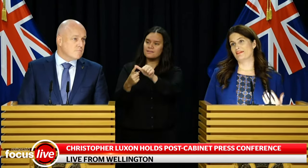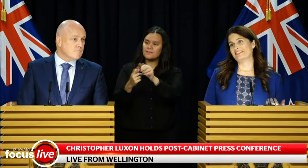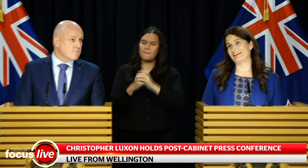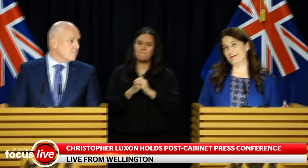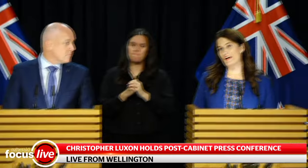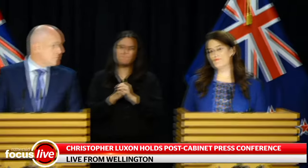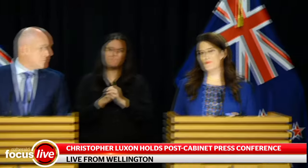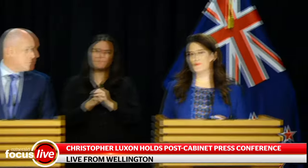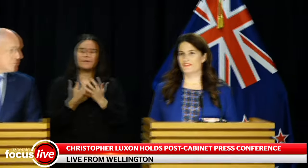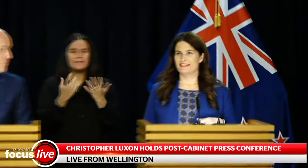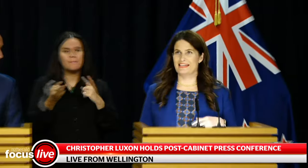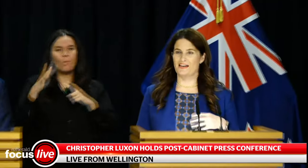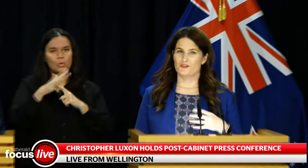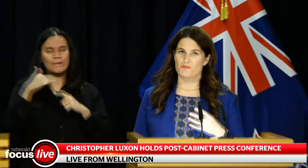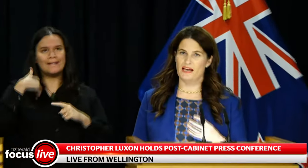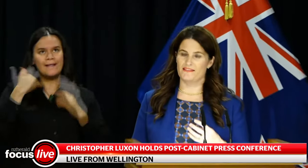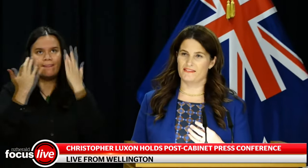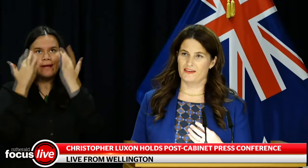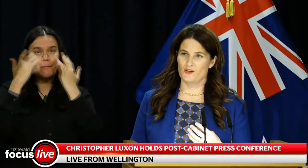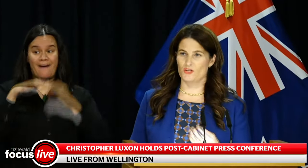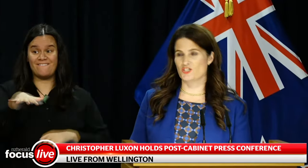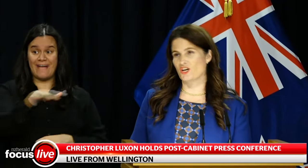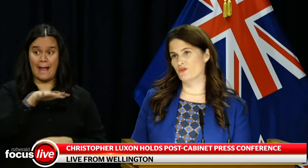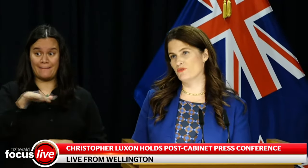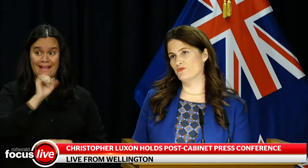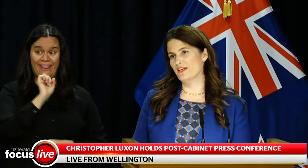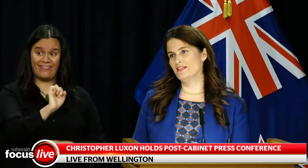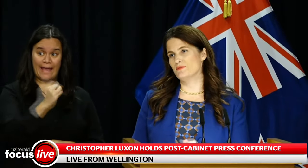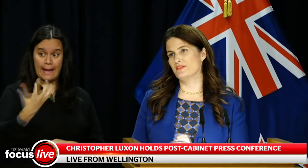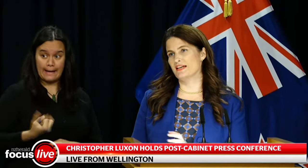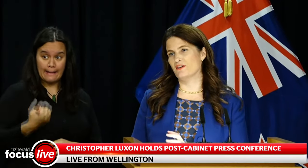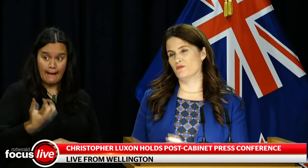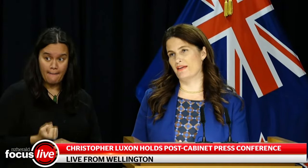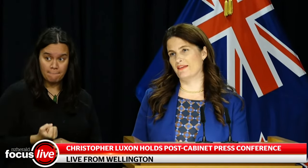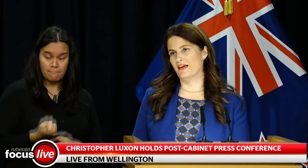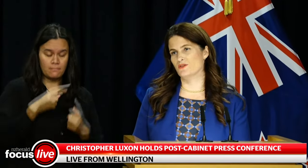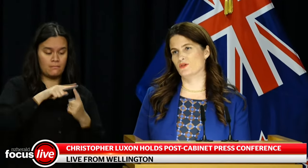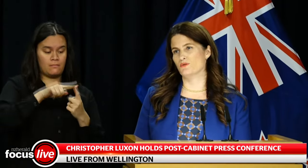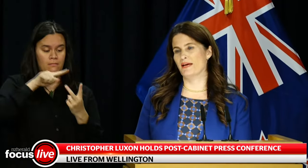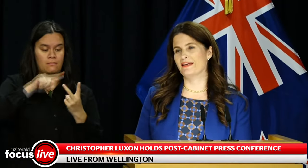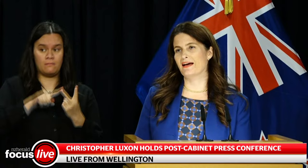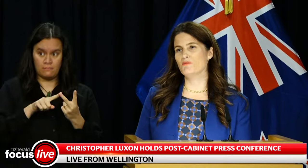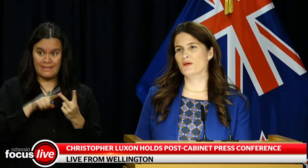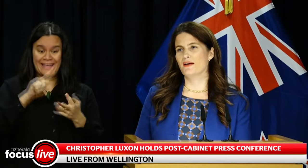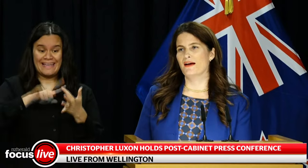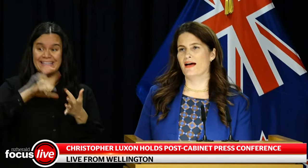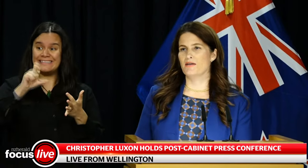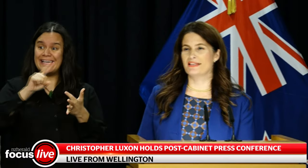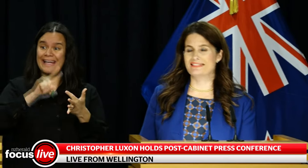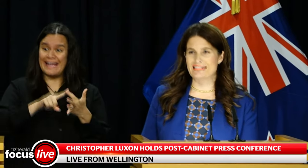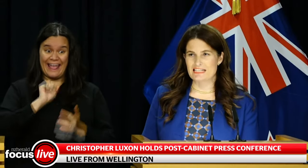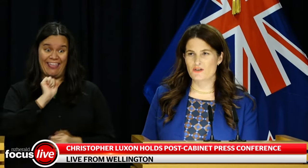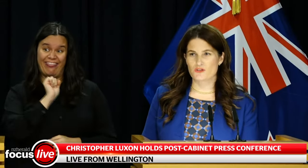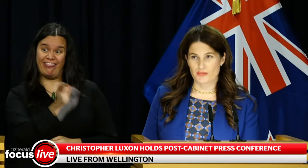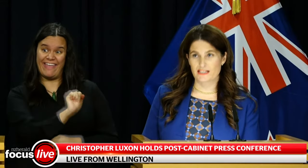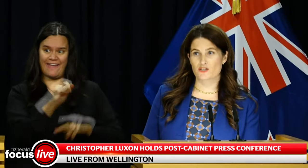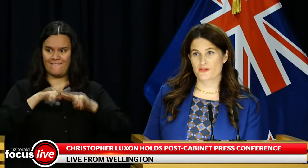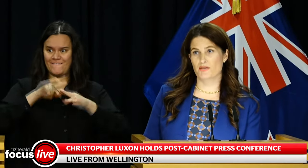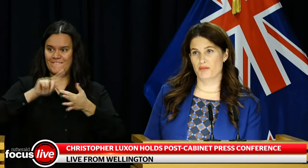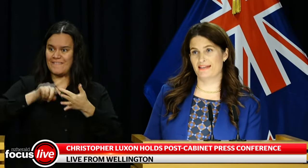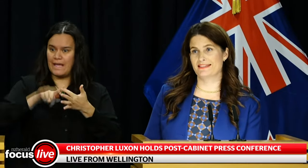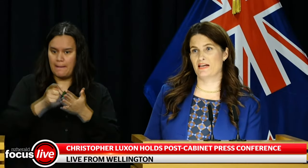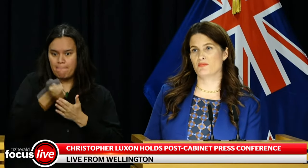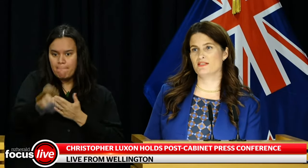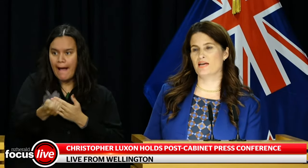about a family's income with the data about their early childhood fees, with the data about their household makeup. It's detailed in the